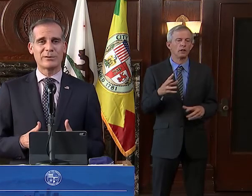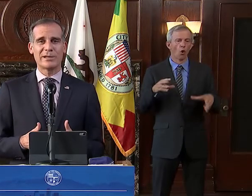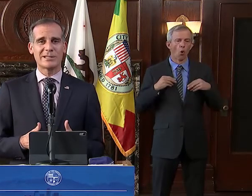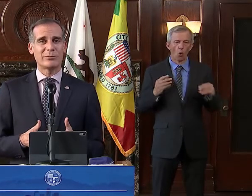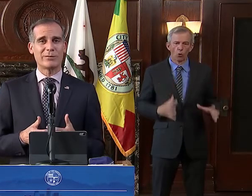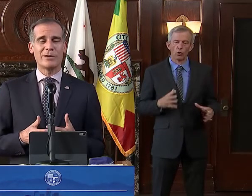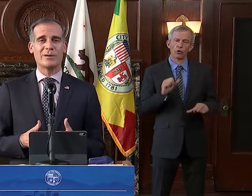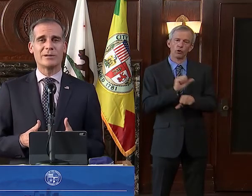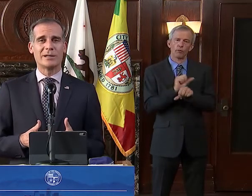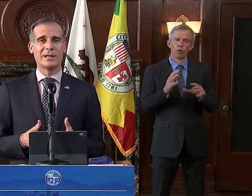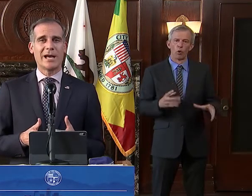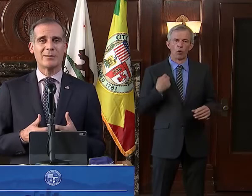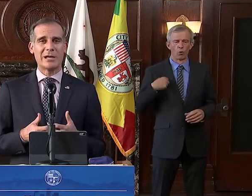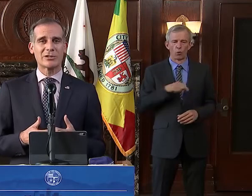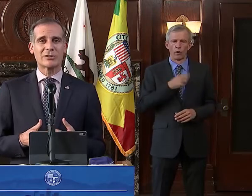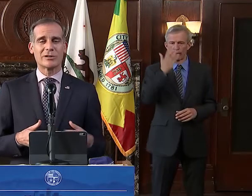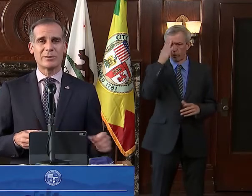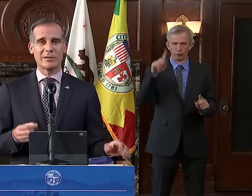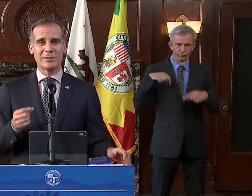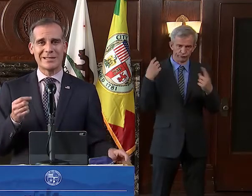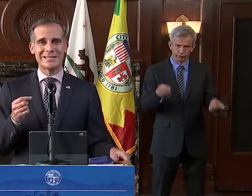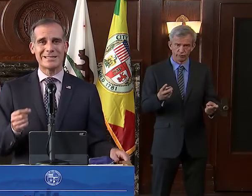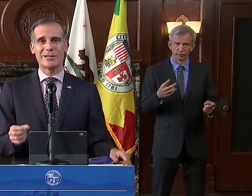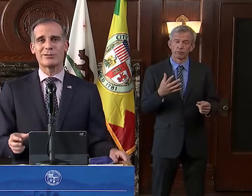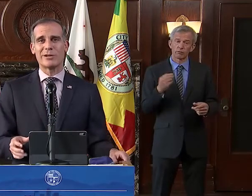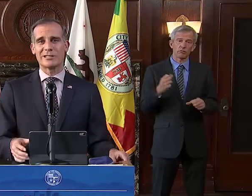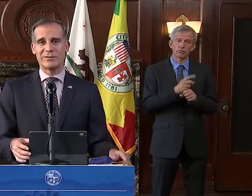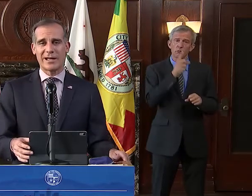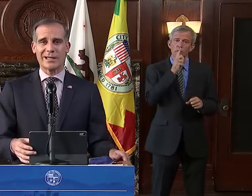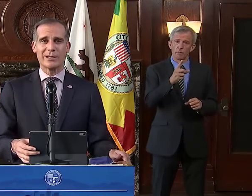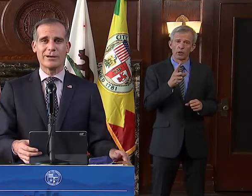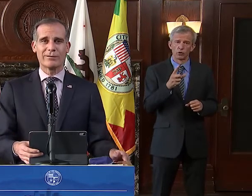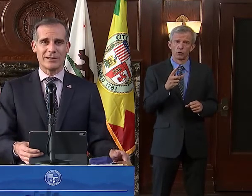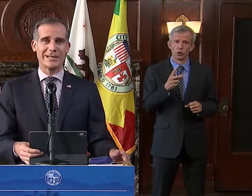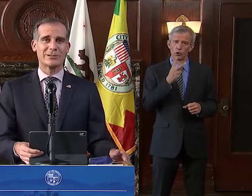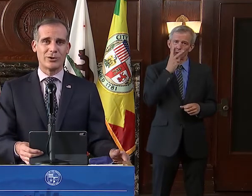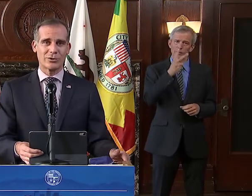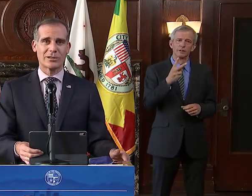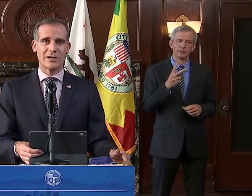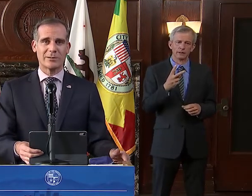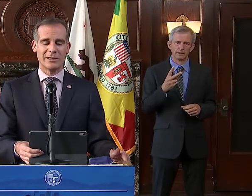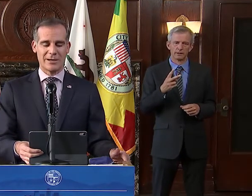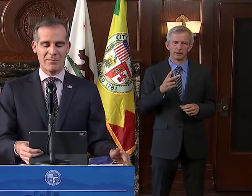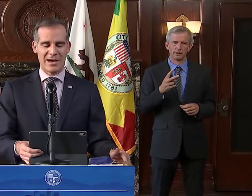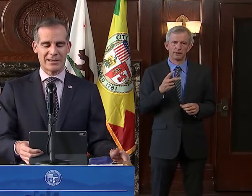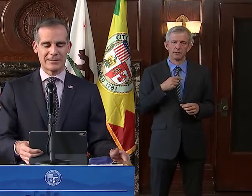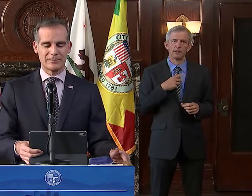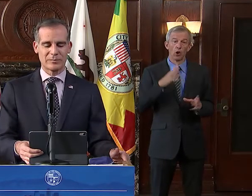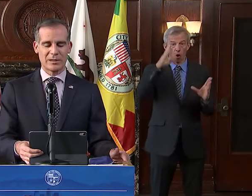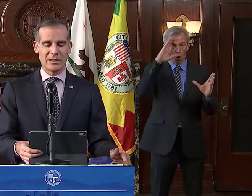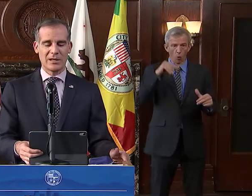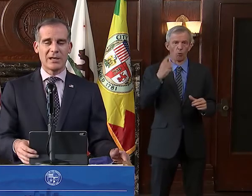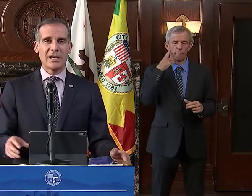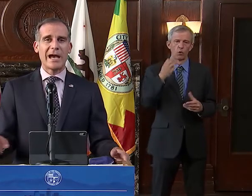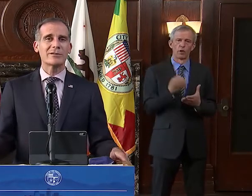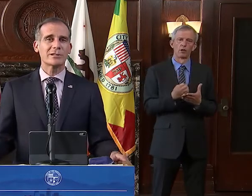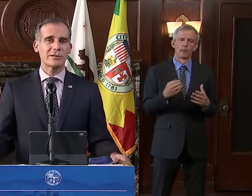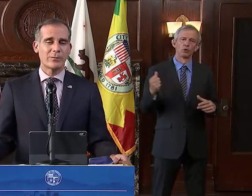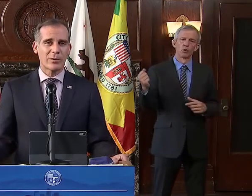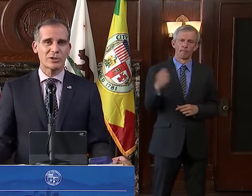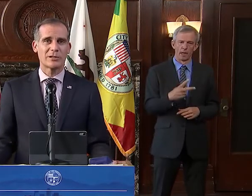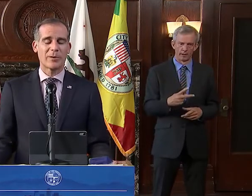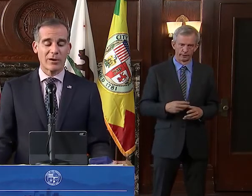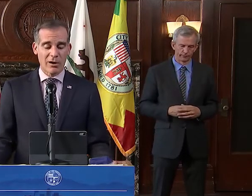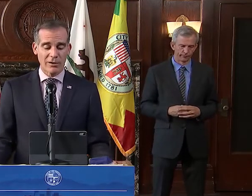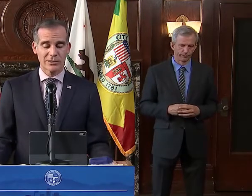and employees that we've known, and make sure we can begin to see those rays of light for LA's local economy come back. Houses